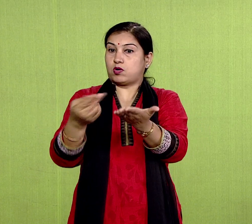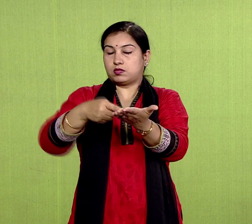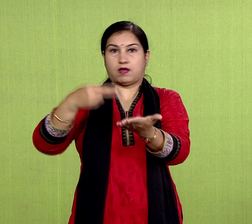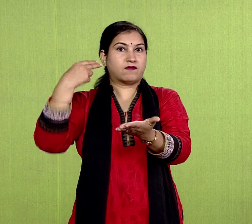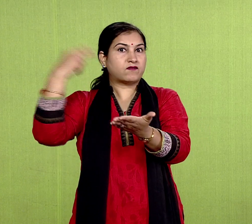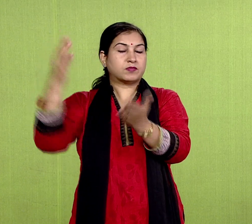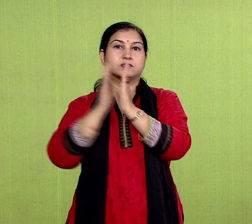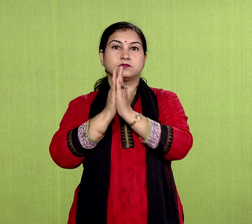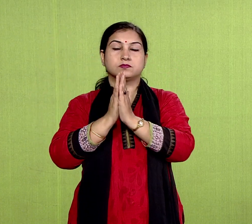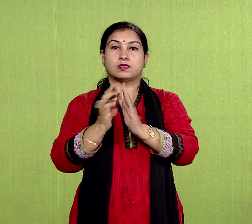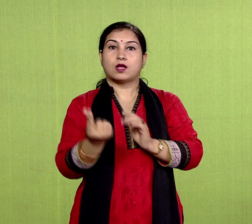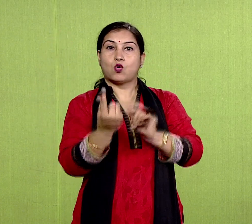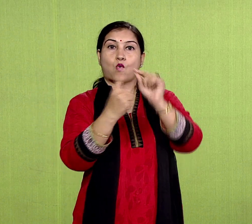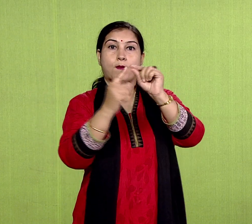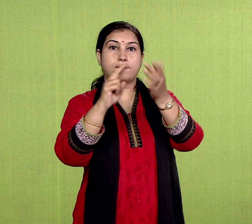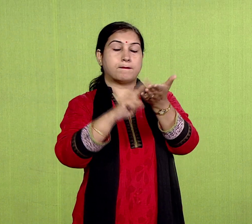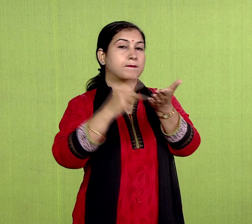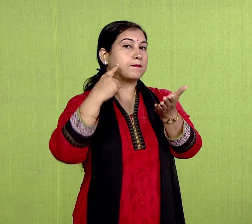were also composed